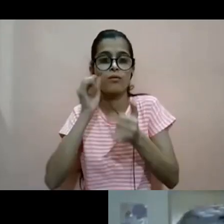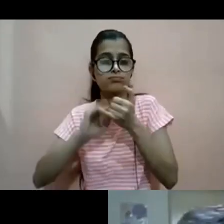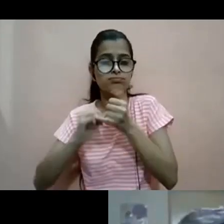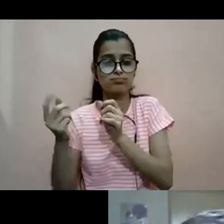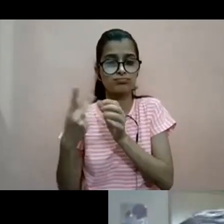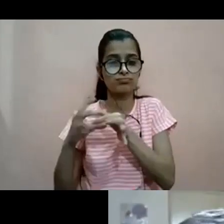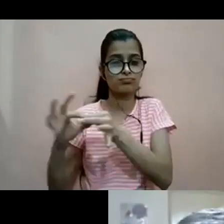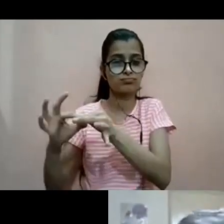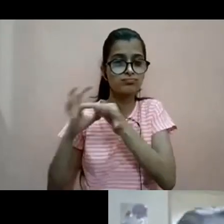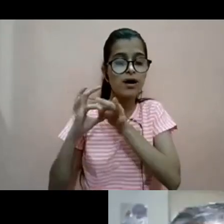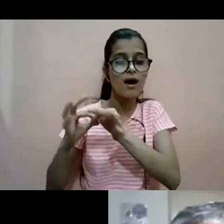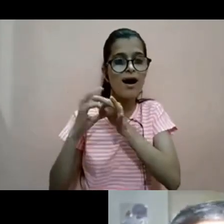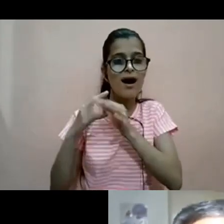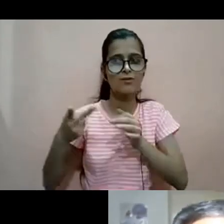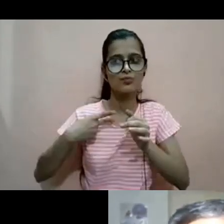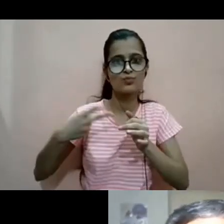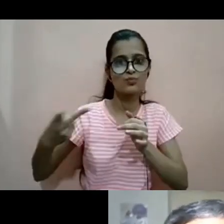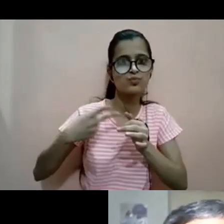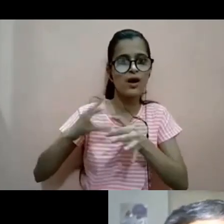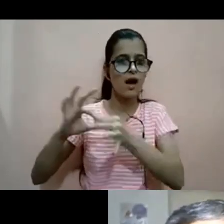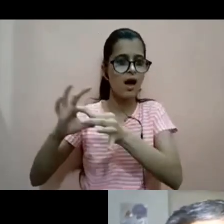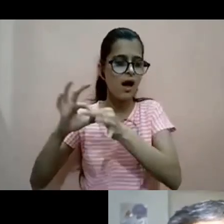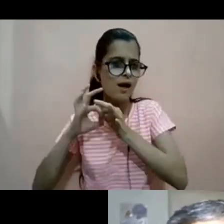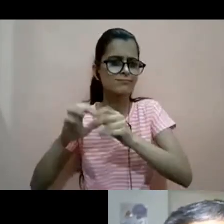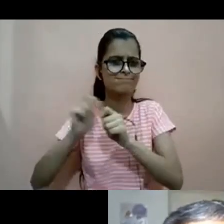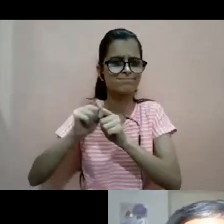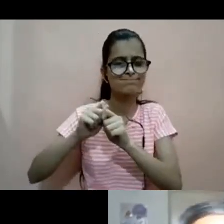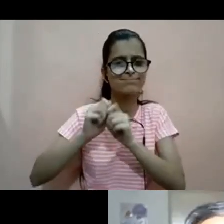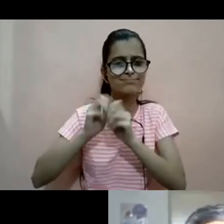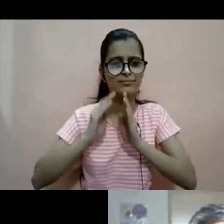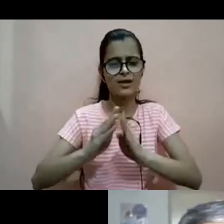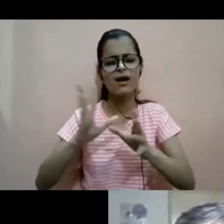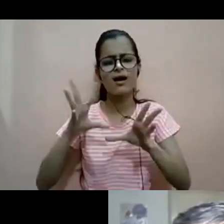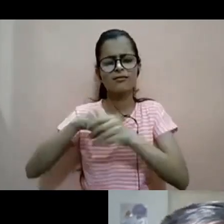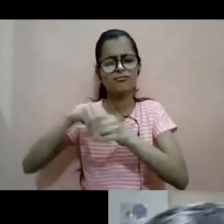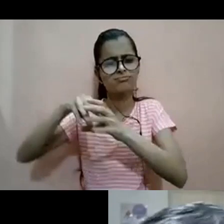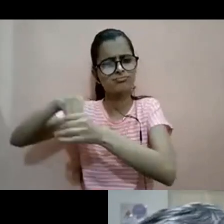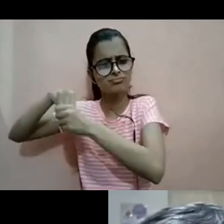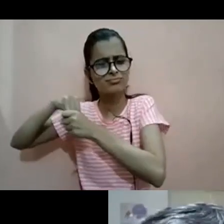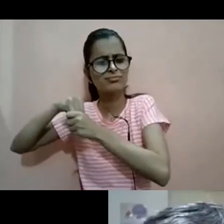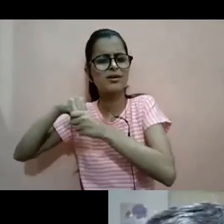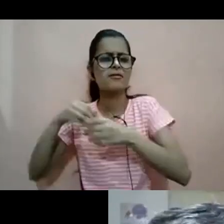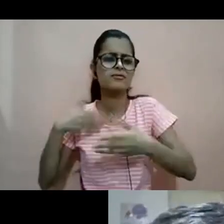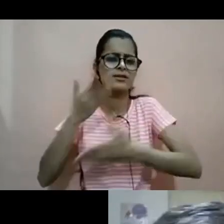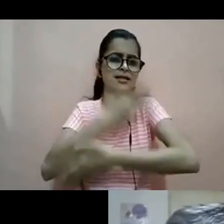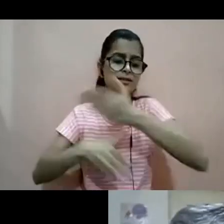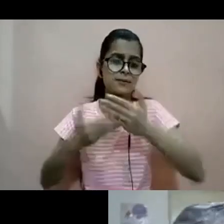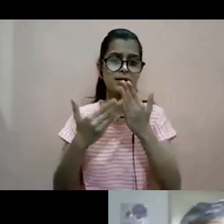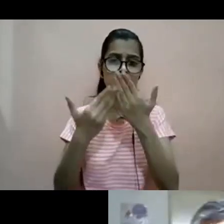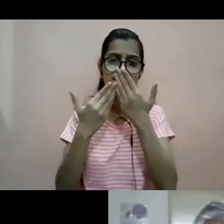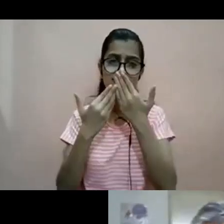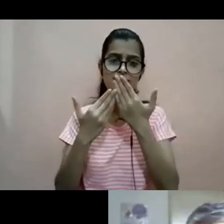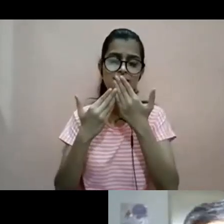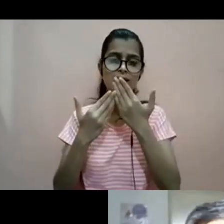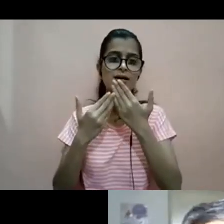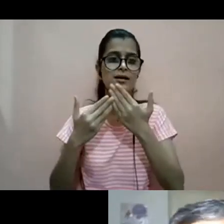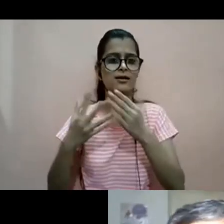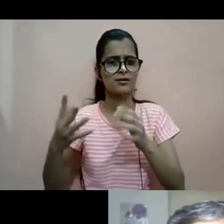this involvement is in disability studies along with Somesh is, for great